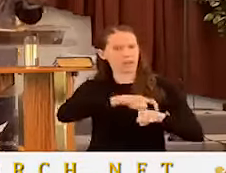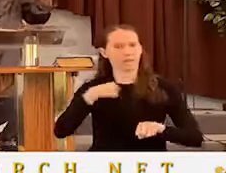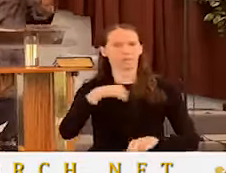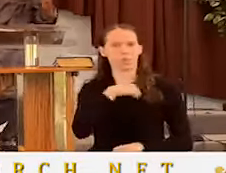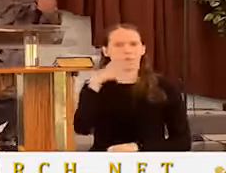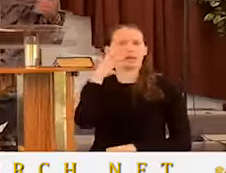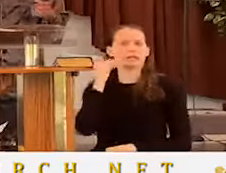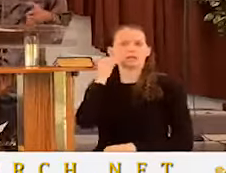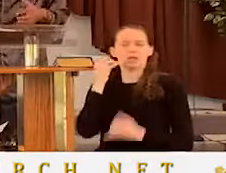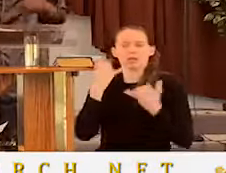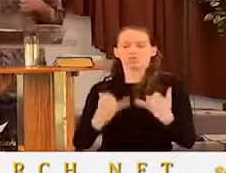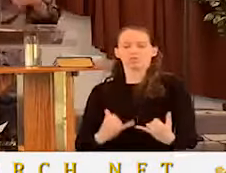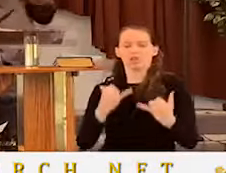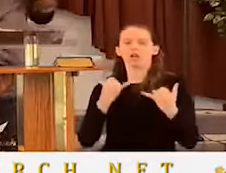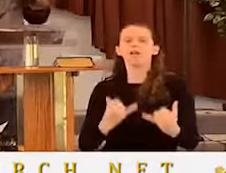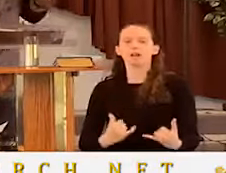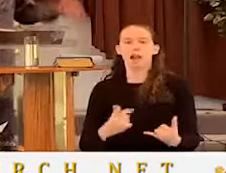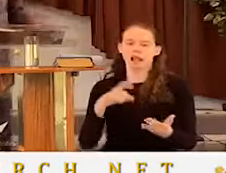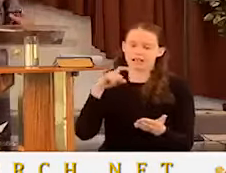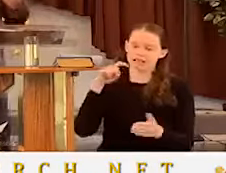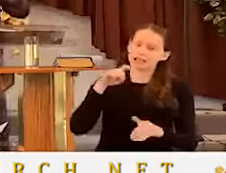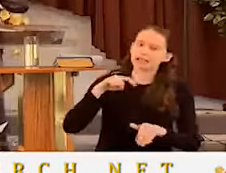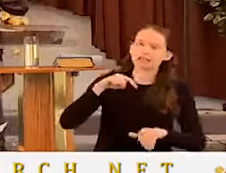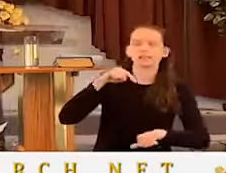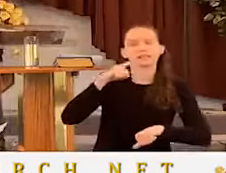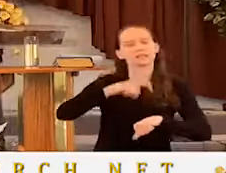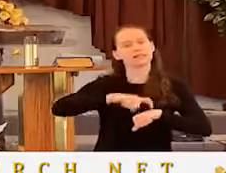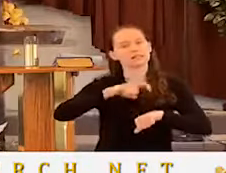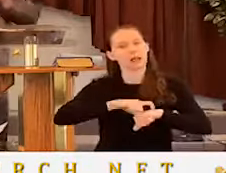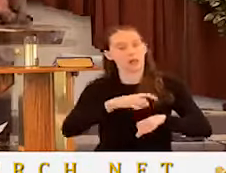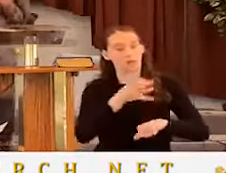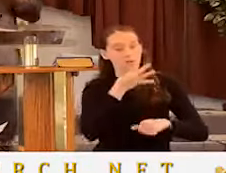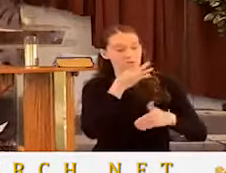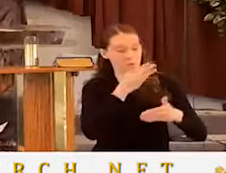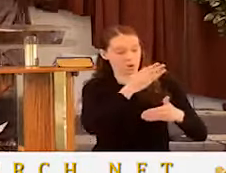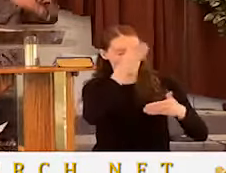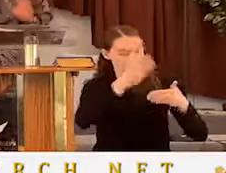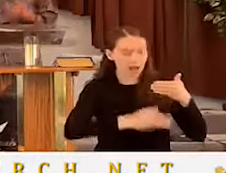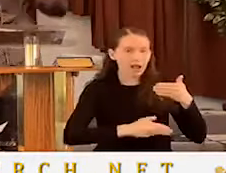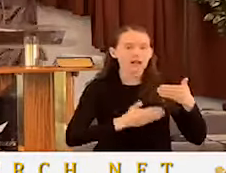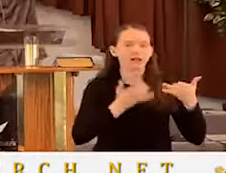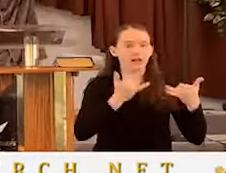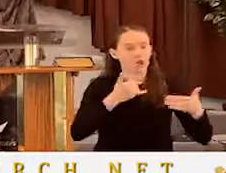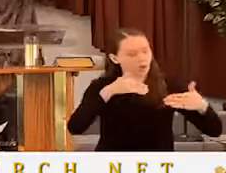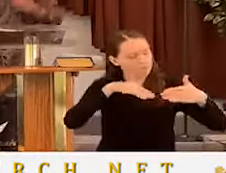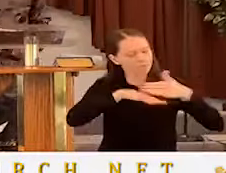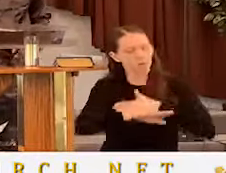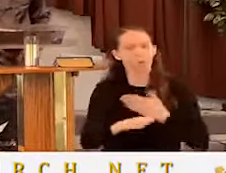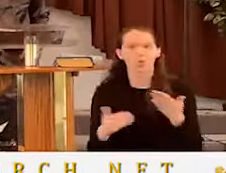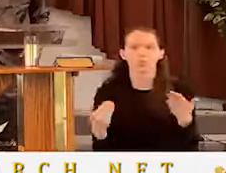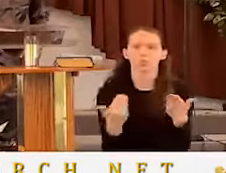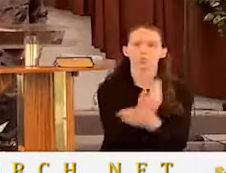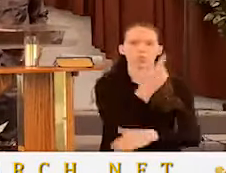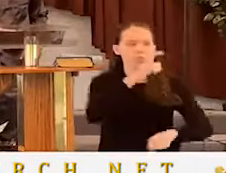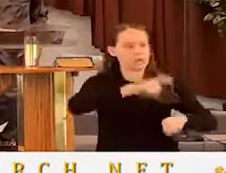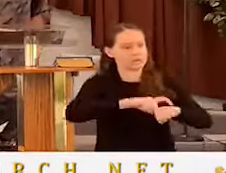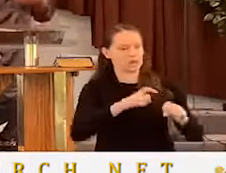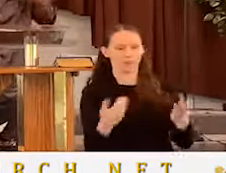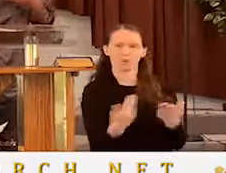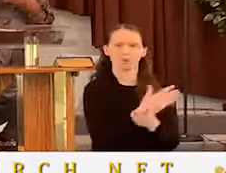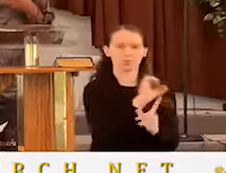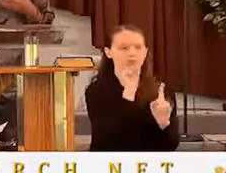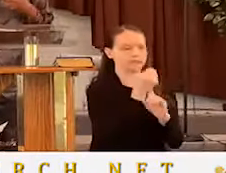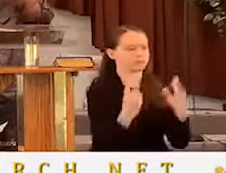are about to embark upon, this dispensation is about to end, and we're about to walk into a new